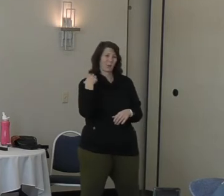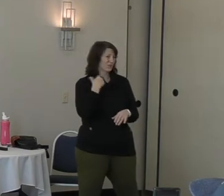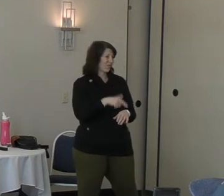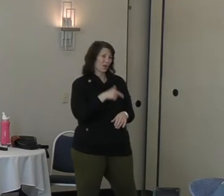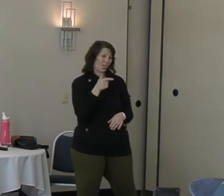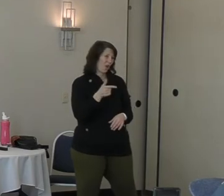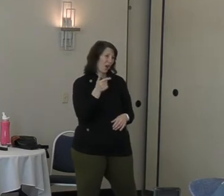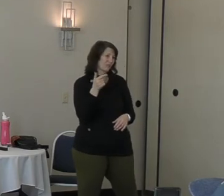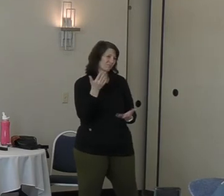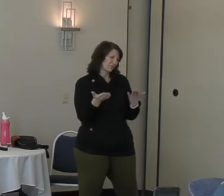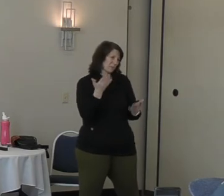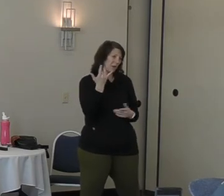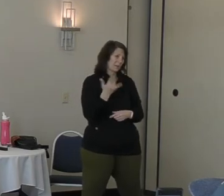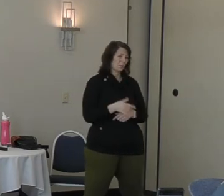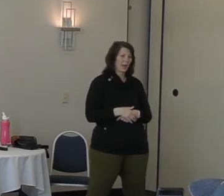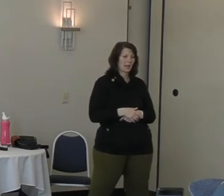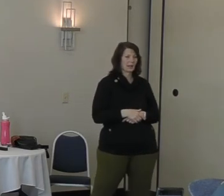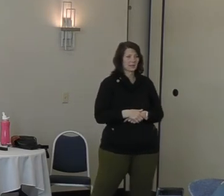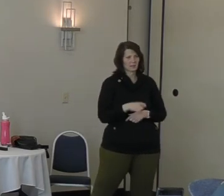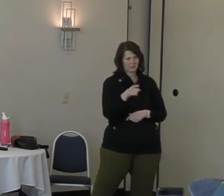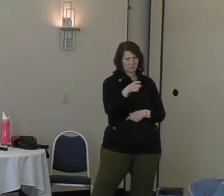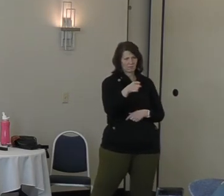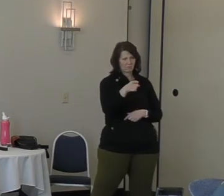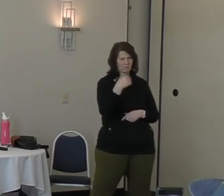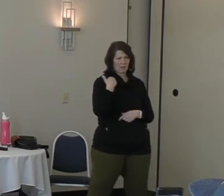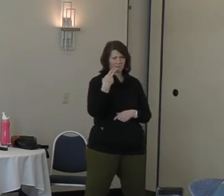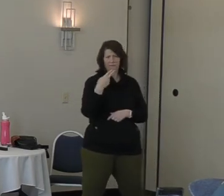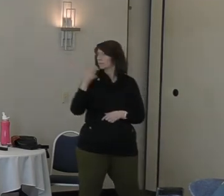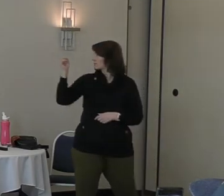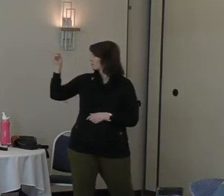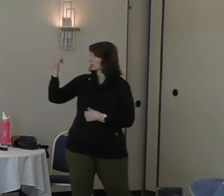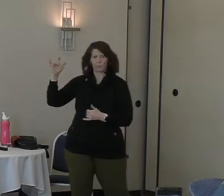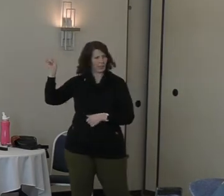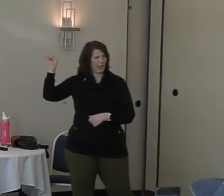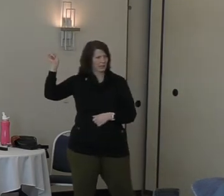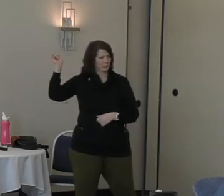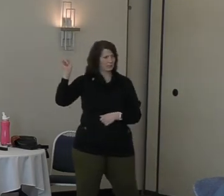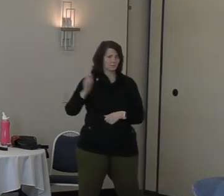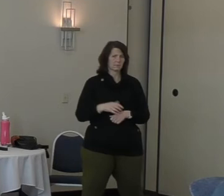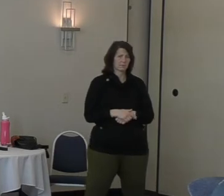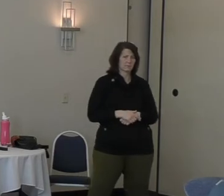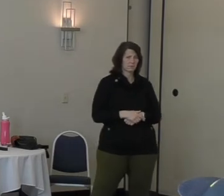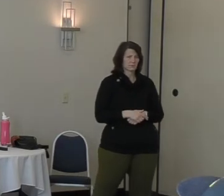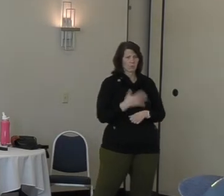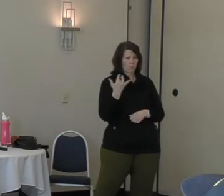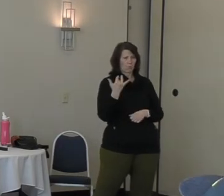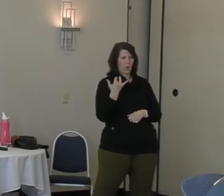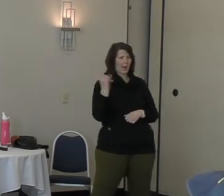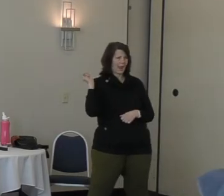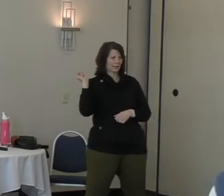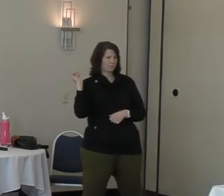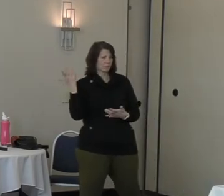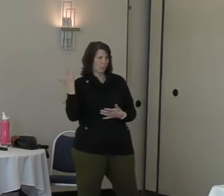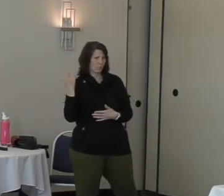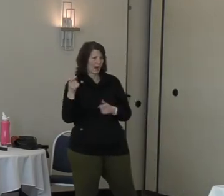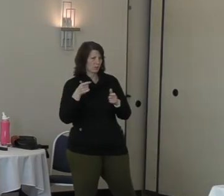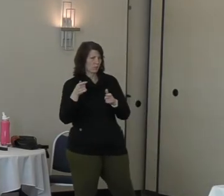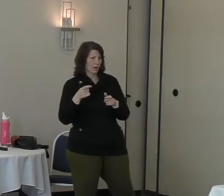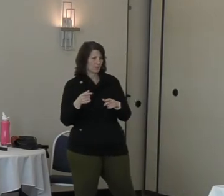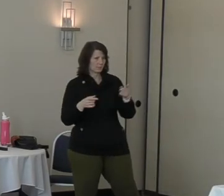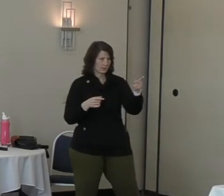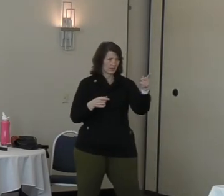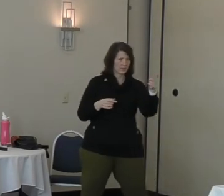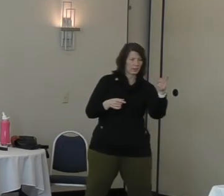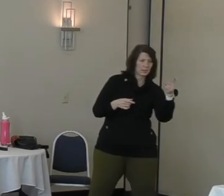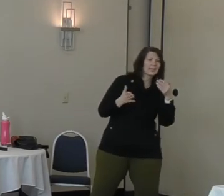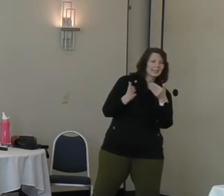why. How many of you guys run something like this with your clubs? Right? Why? Why do you run it?